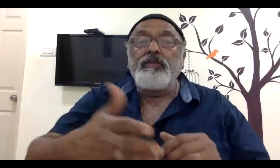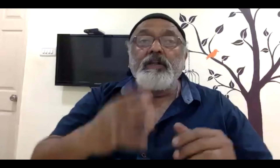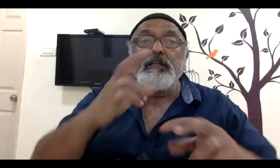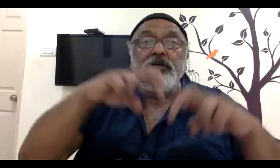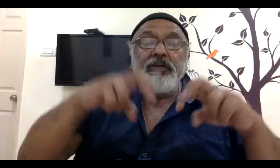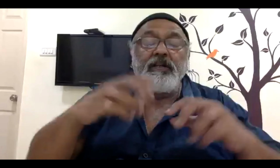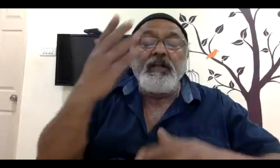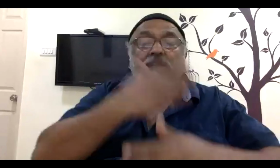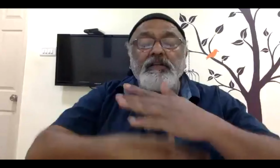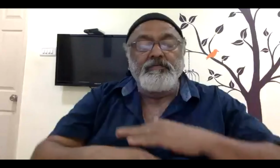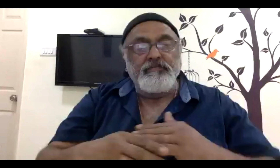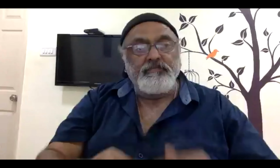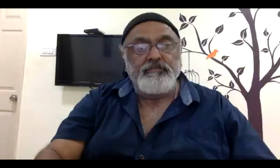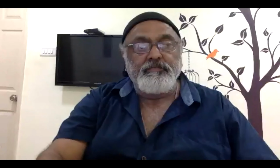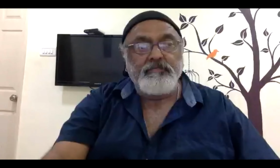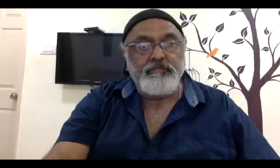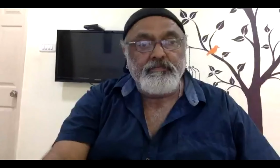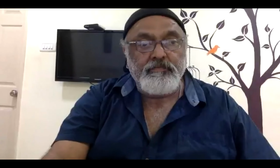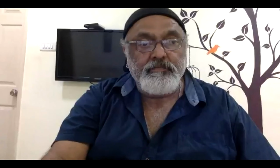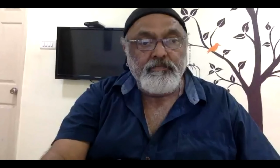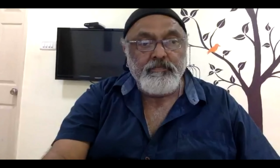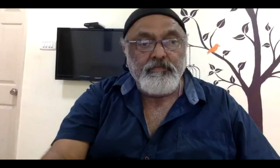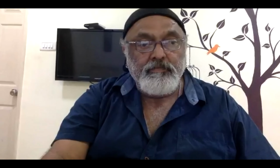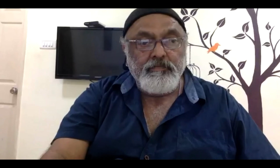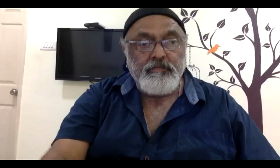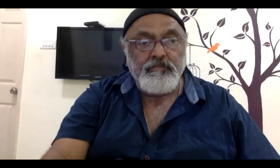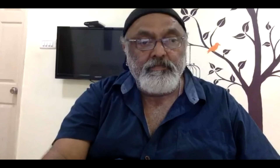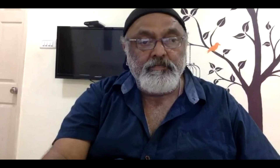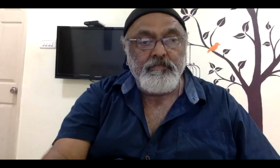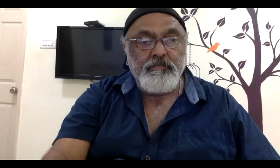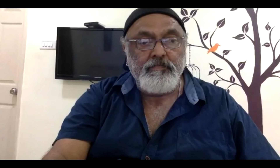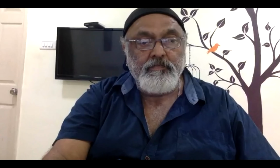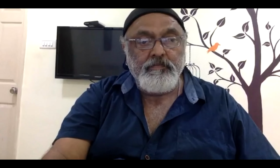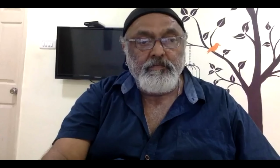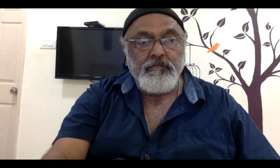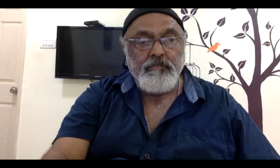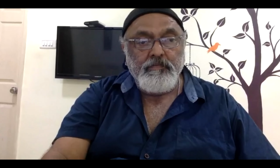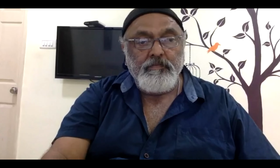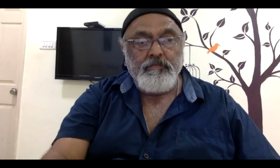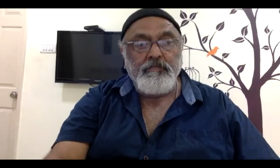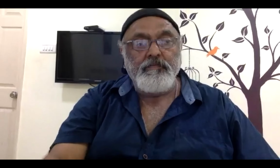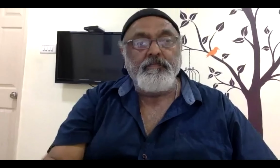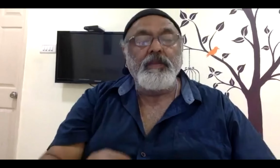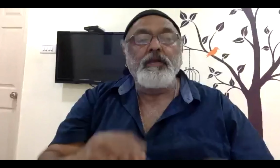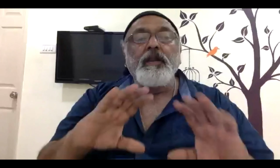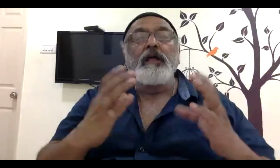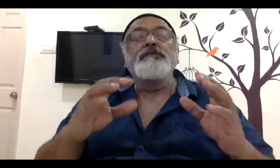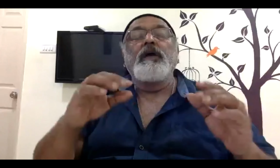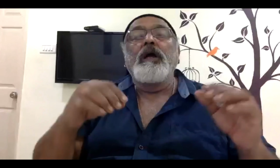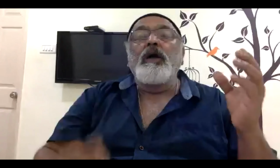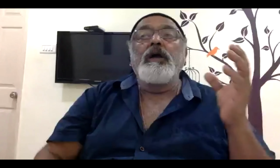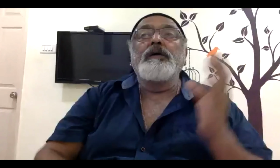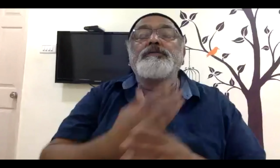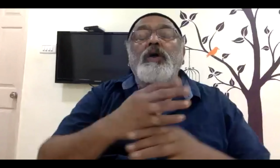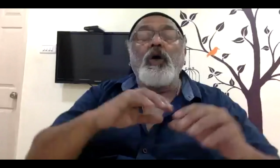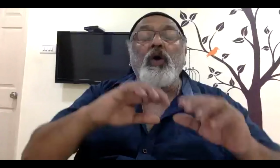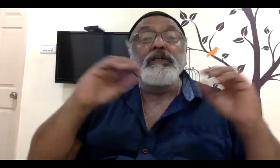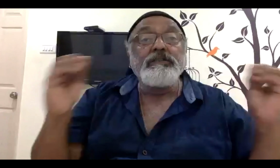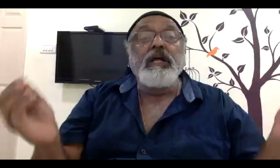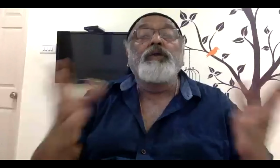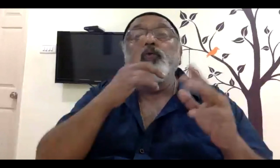and a legal and social science perspective course organized by Center for Disability Research